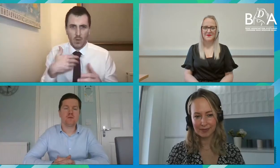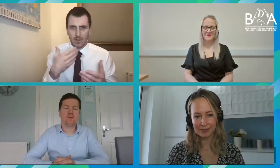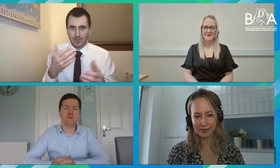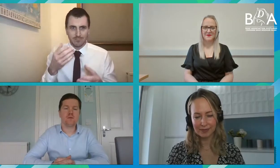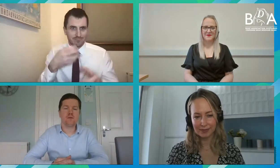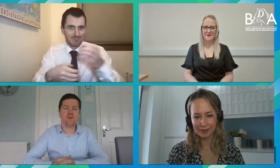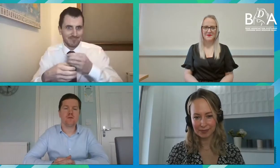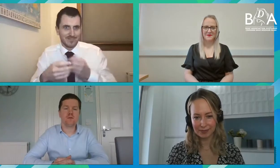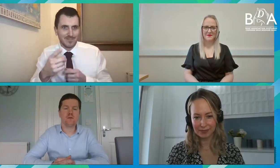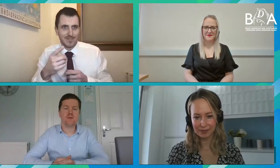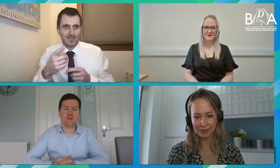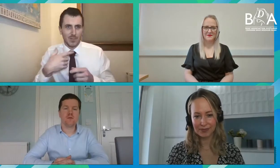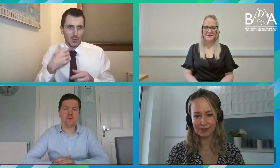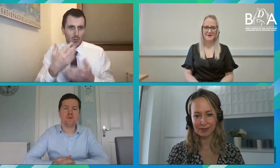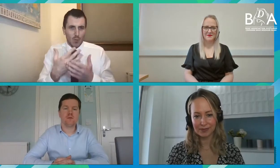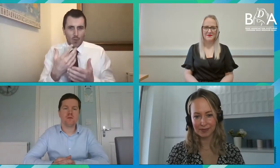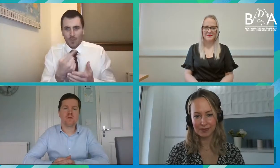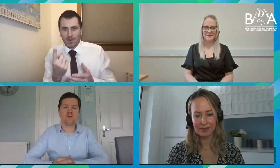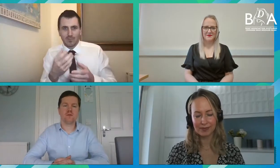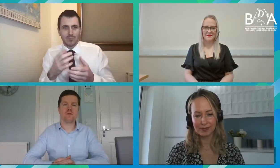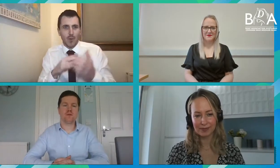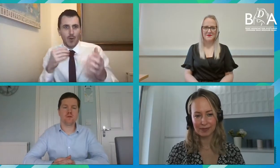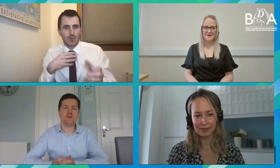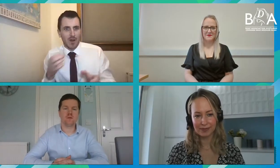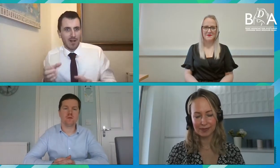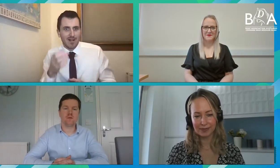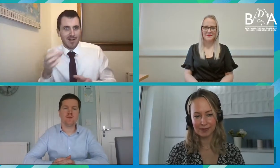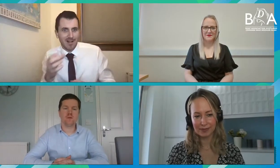I have one final question then.